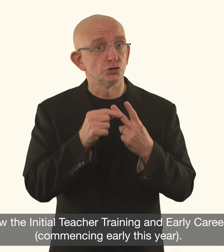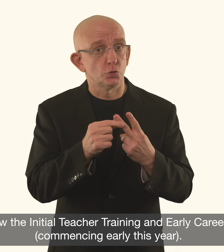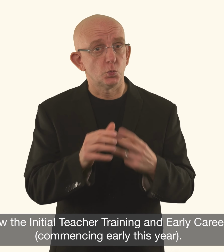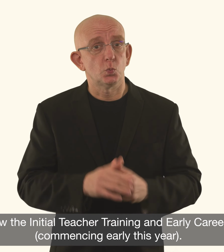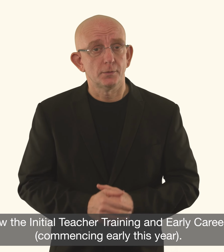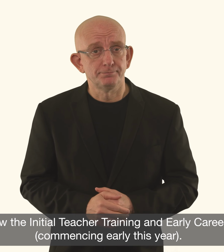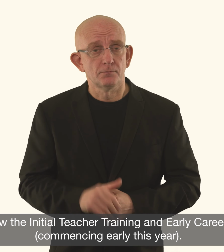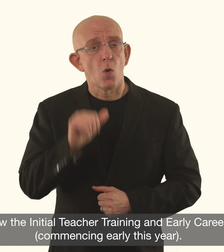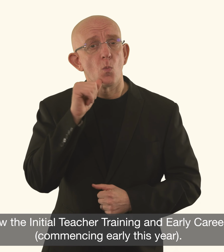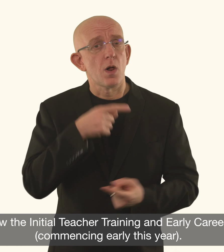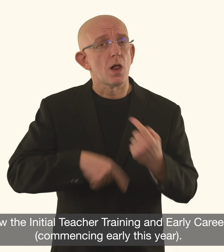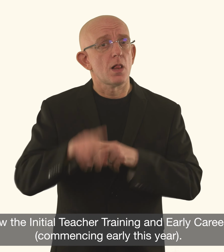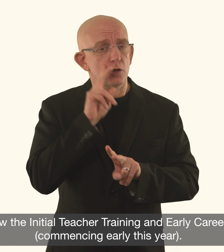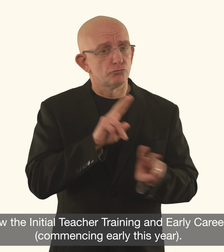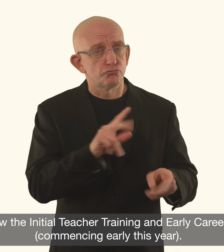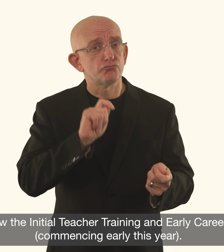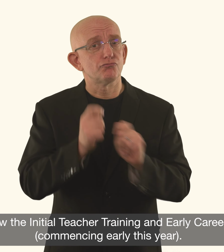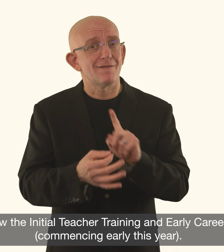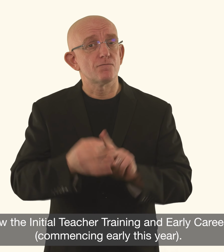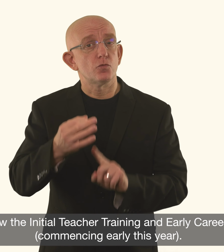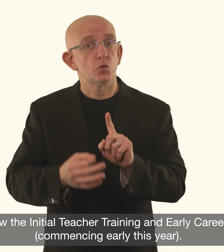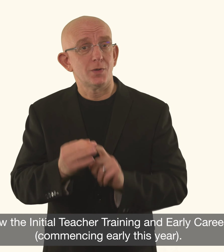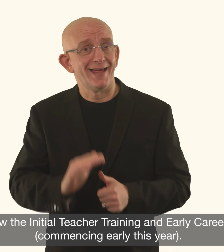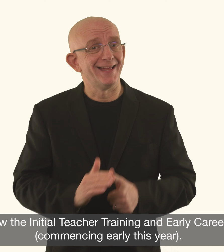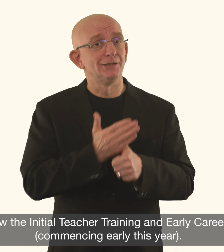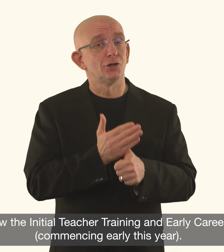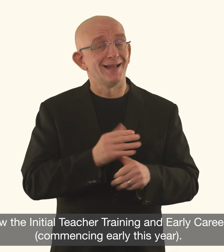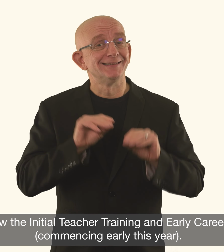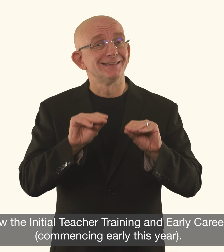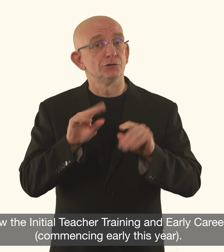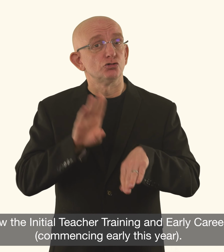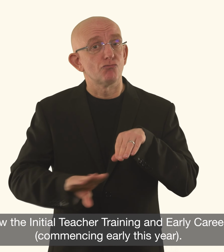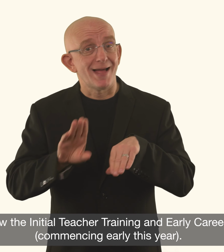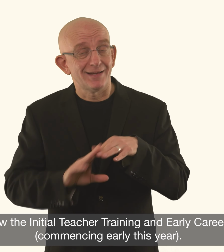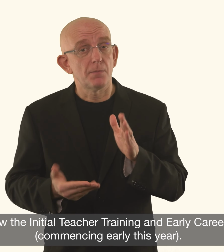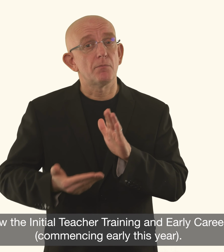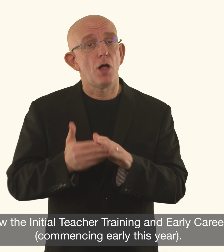2. We will review the initial teacher training and early career frameworks commencing early this year.